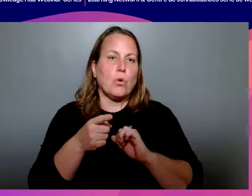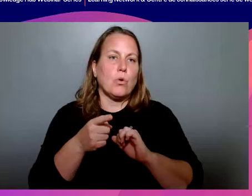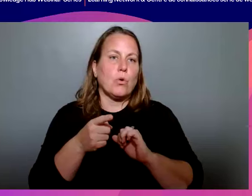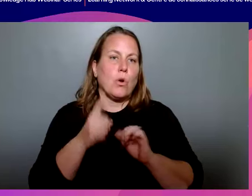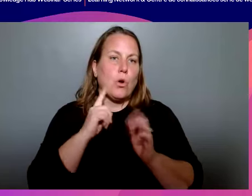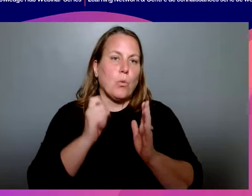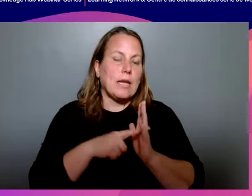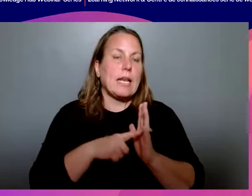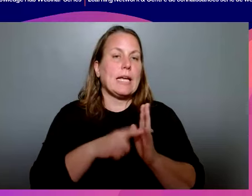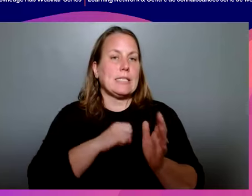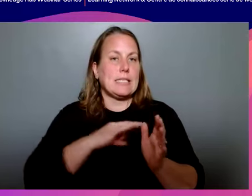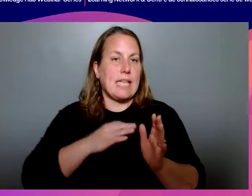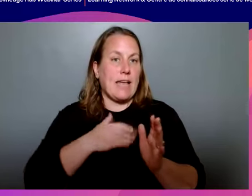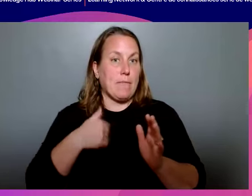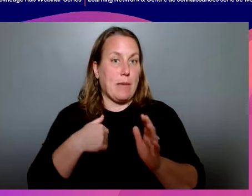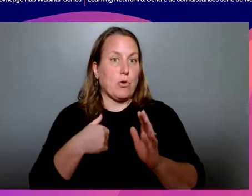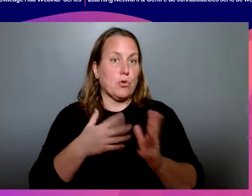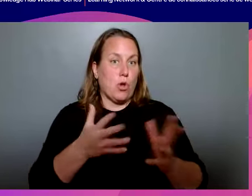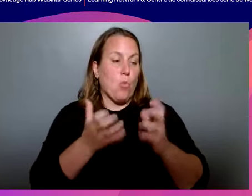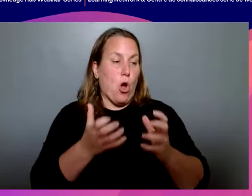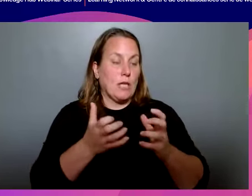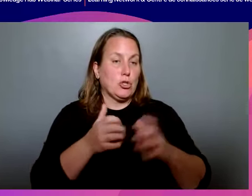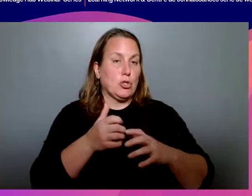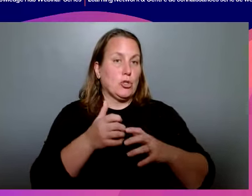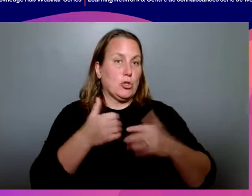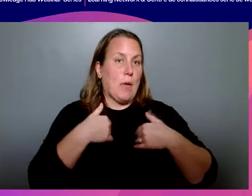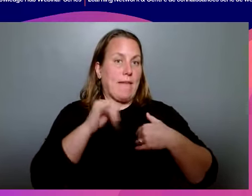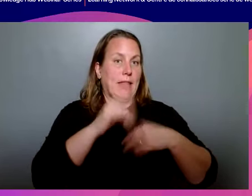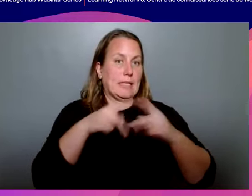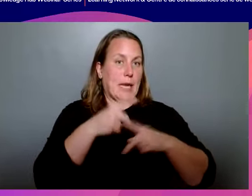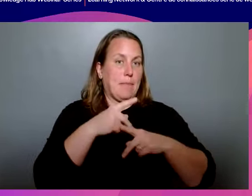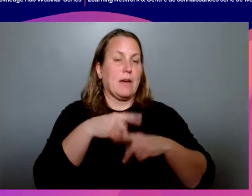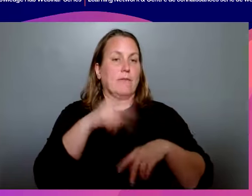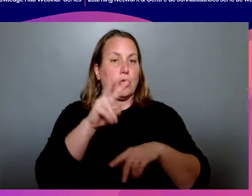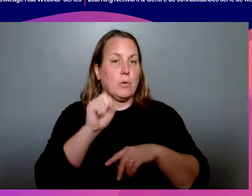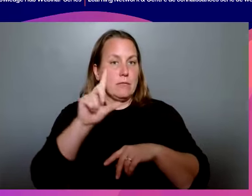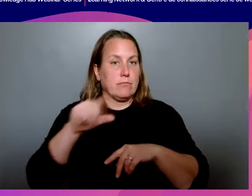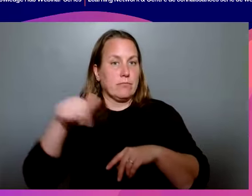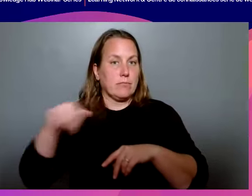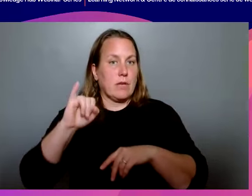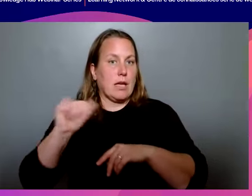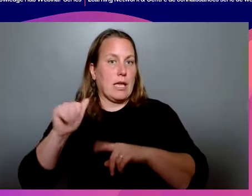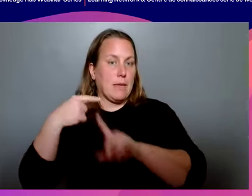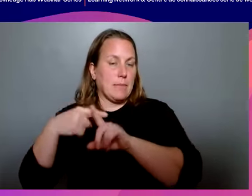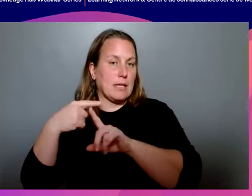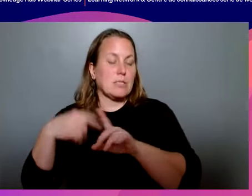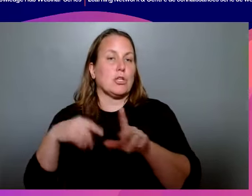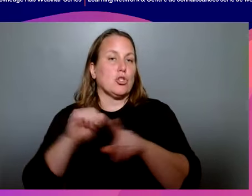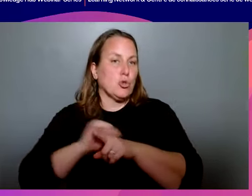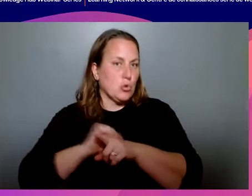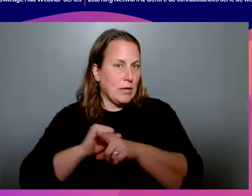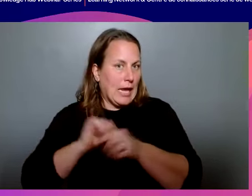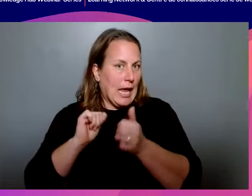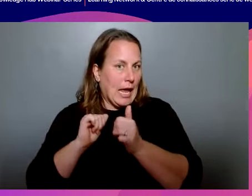have 2SLGBTQIA plus training in the workplace? What if the workplace needs to be convinced that